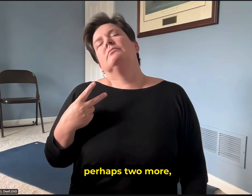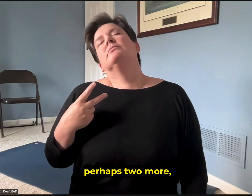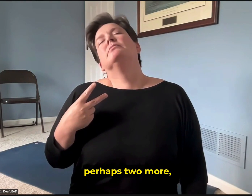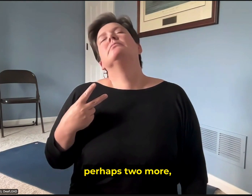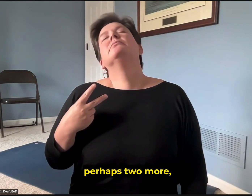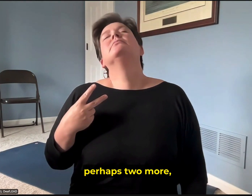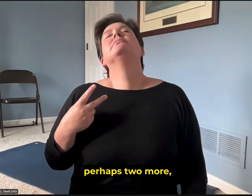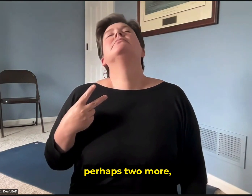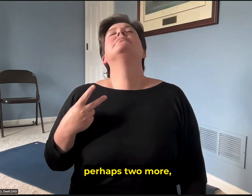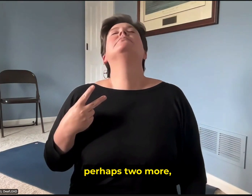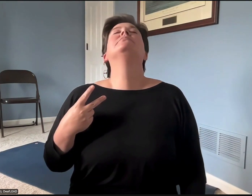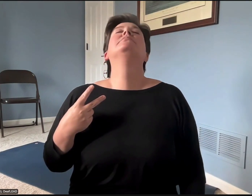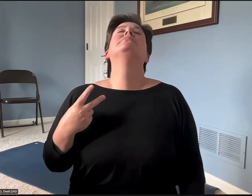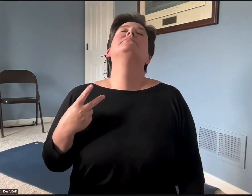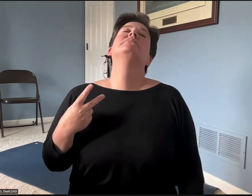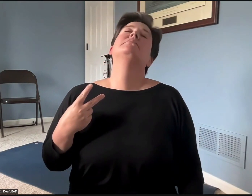Perhaps 2 more.